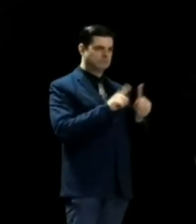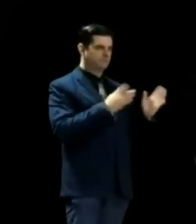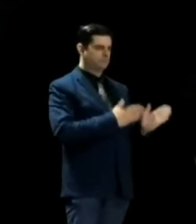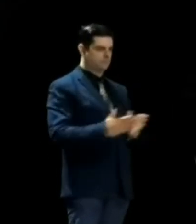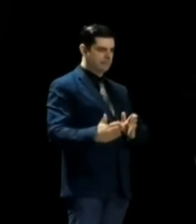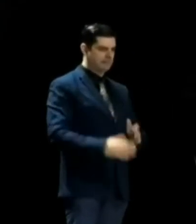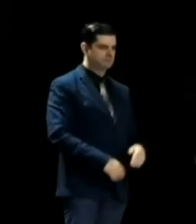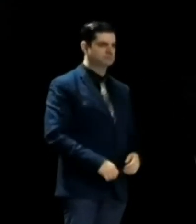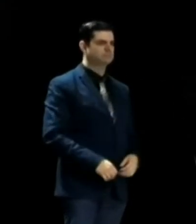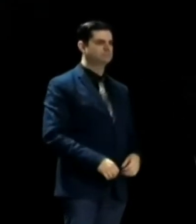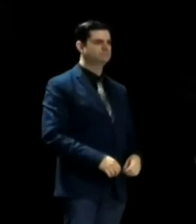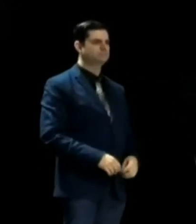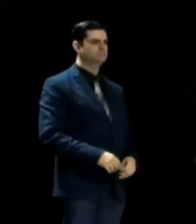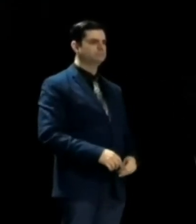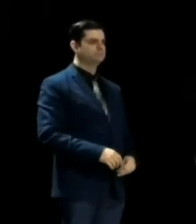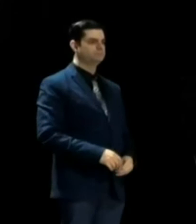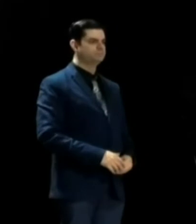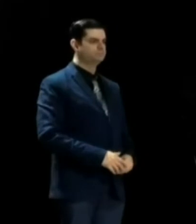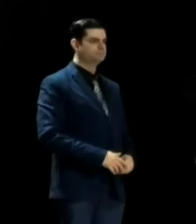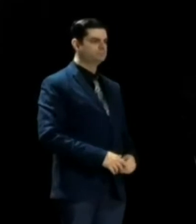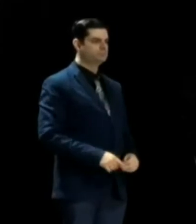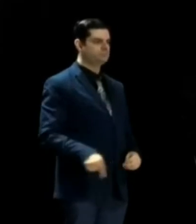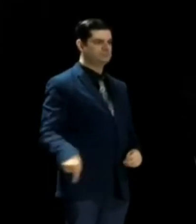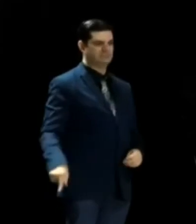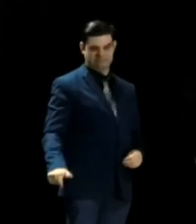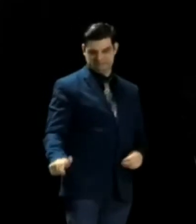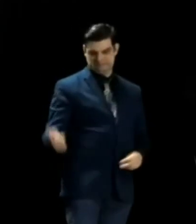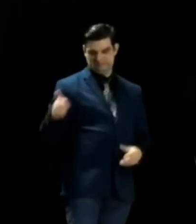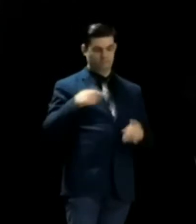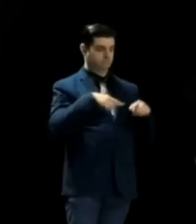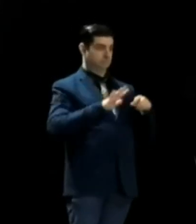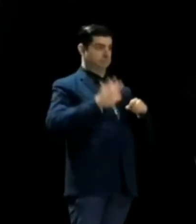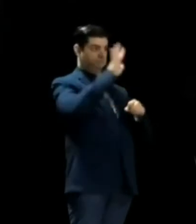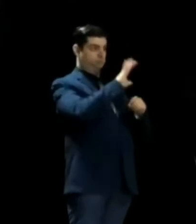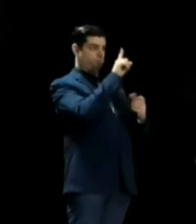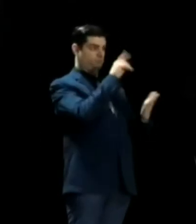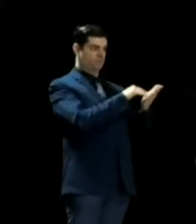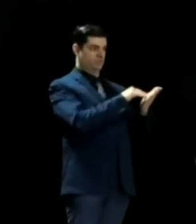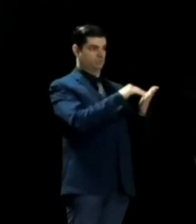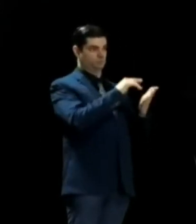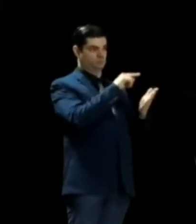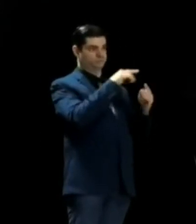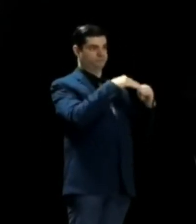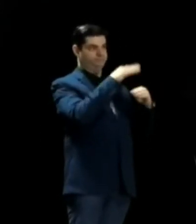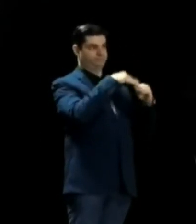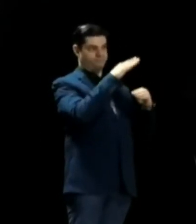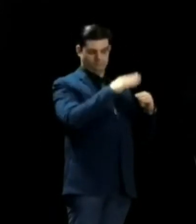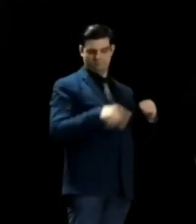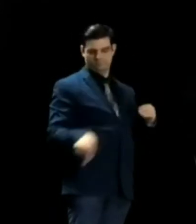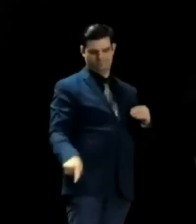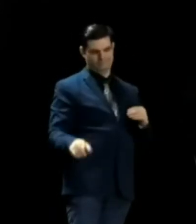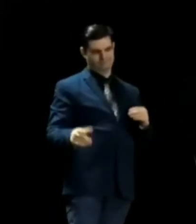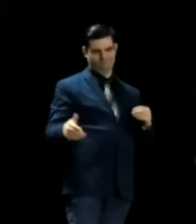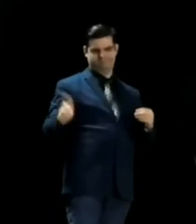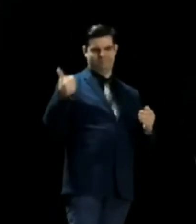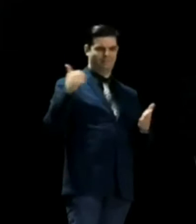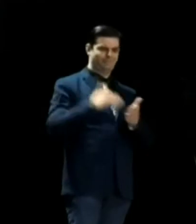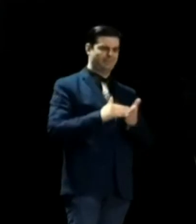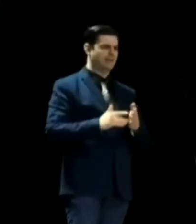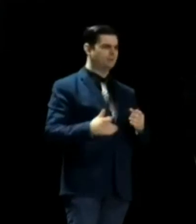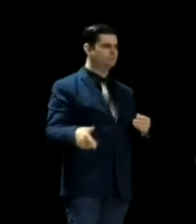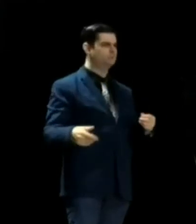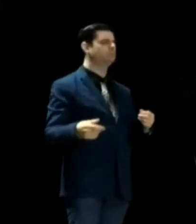another part of the state has tens of thousands of cases. So that's the good news if your position is we got to get going. Here's the bad